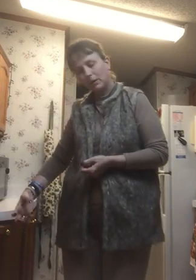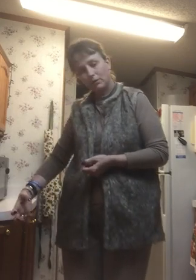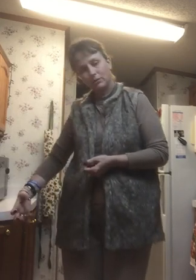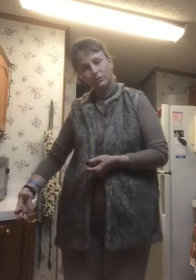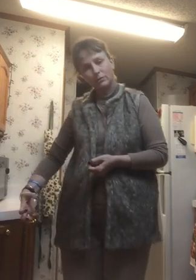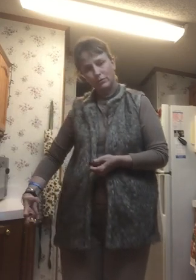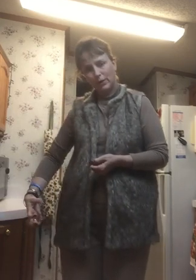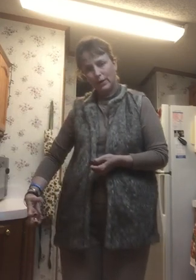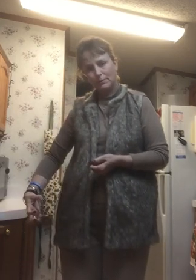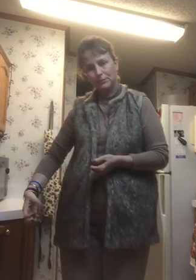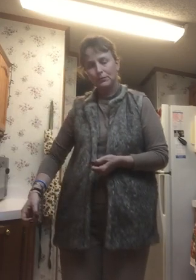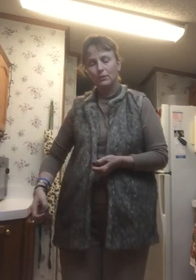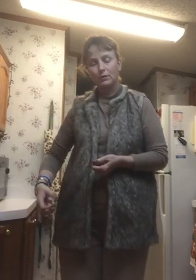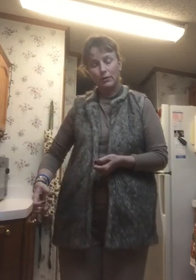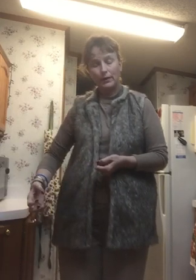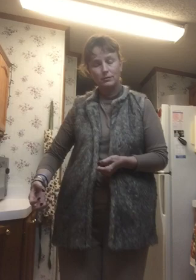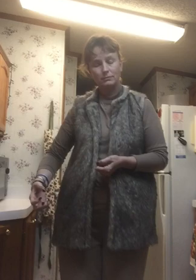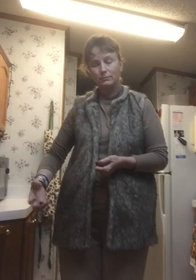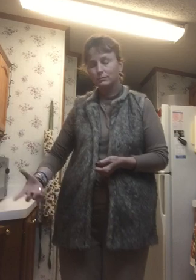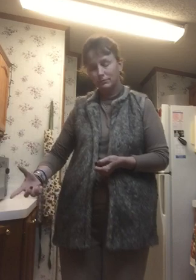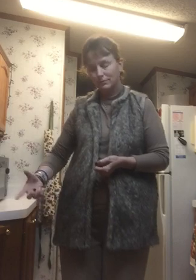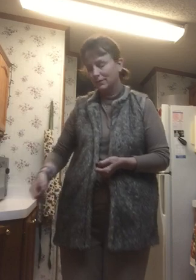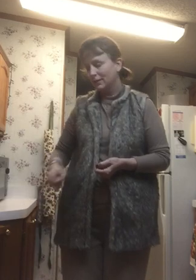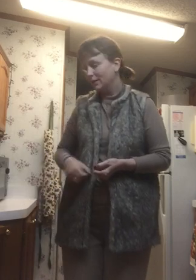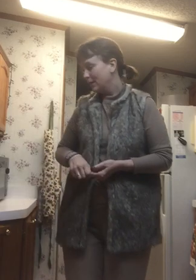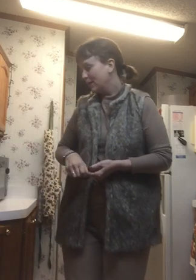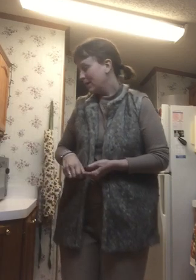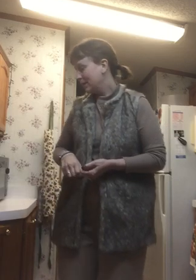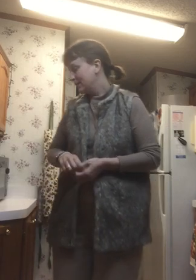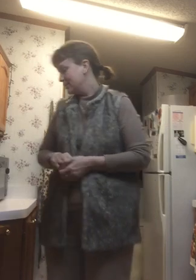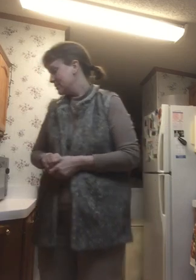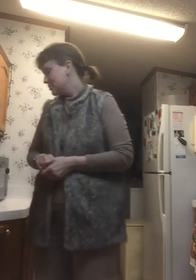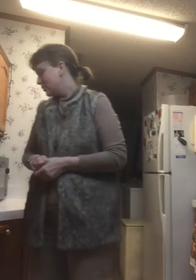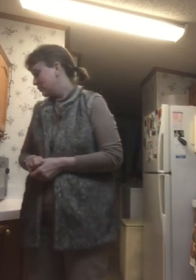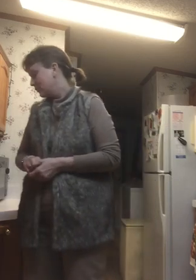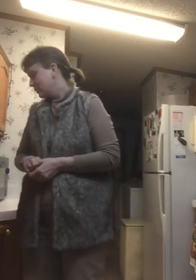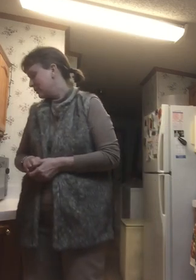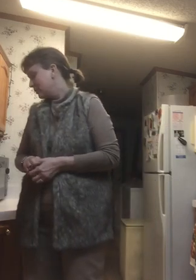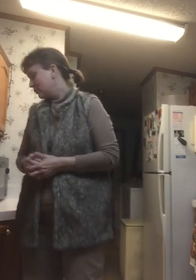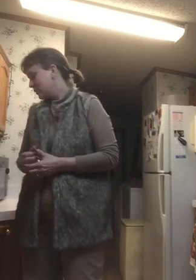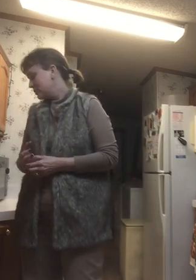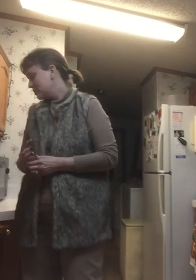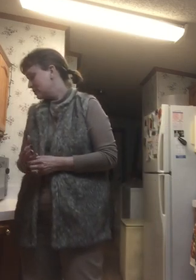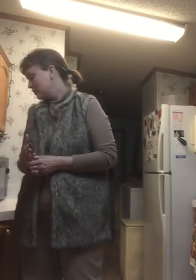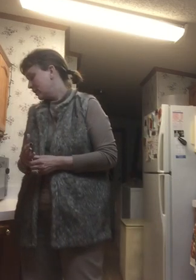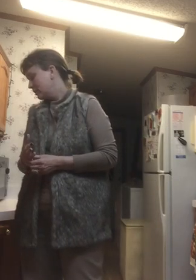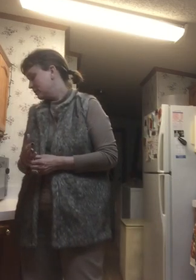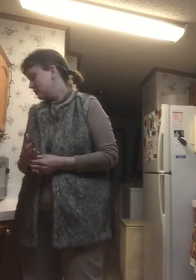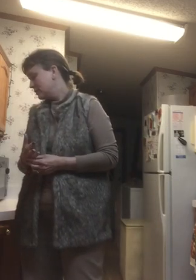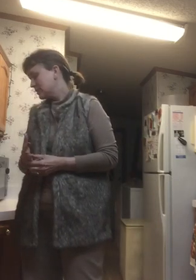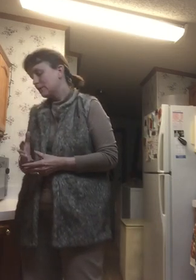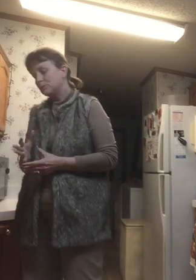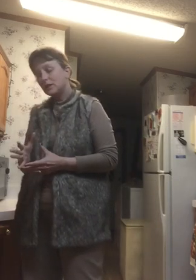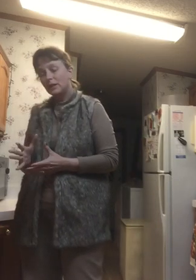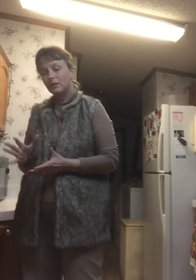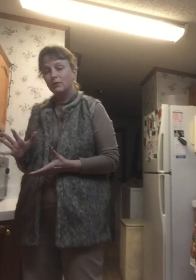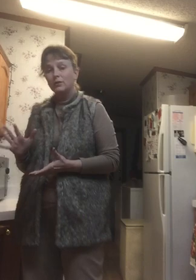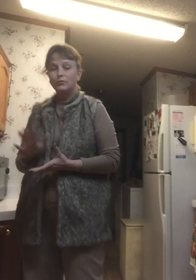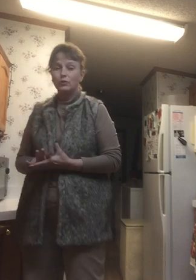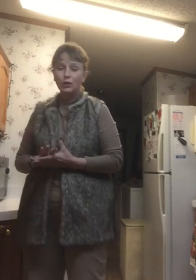buckle, right? Correct? And so you're going to do the same thing for